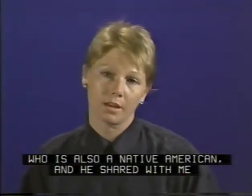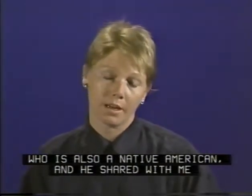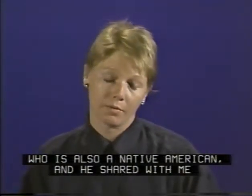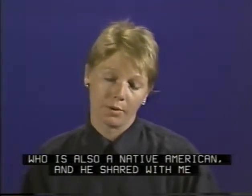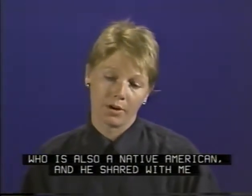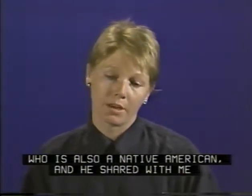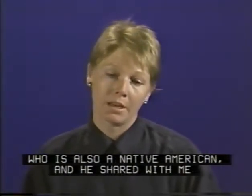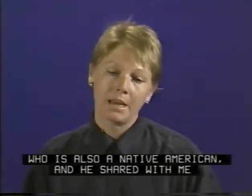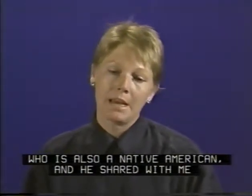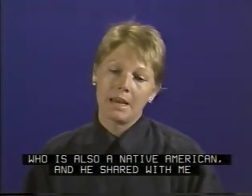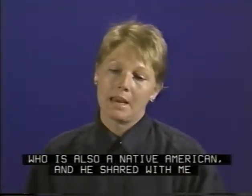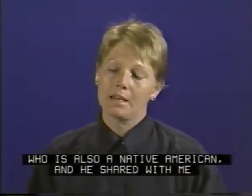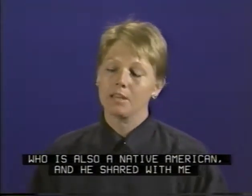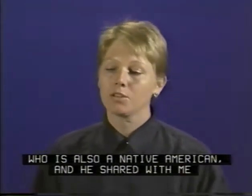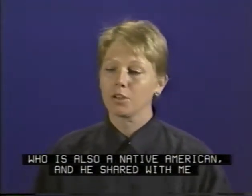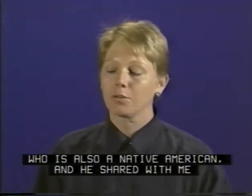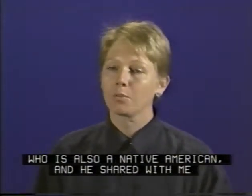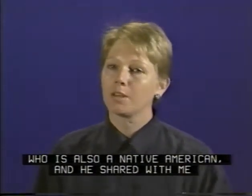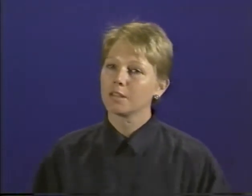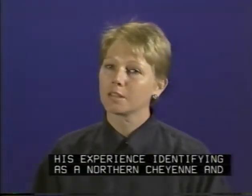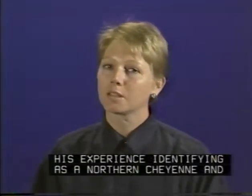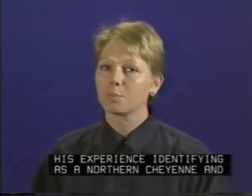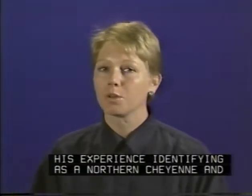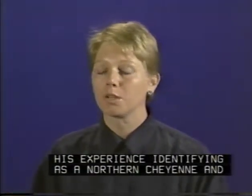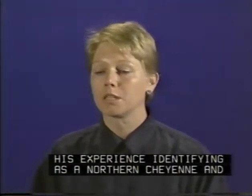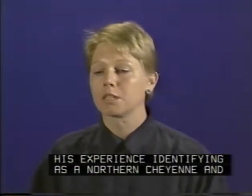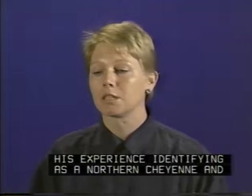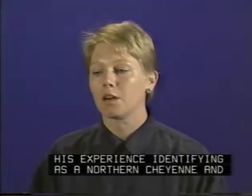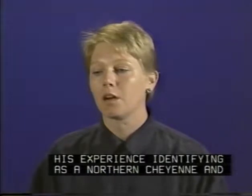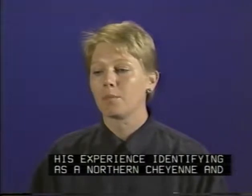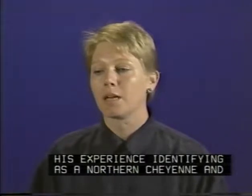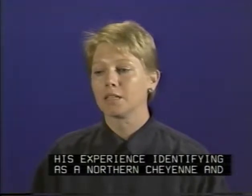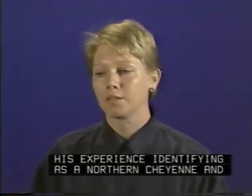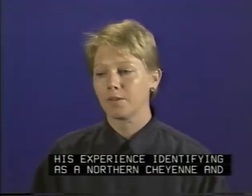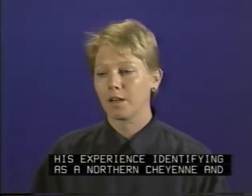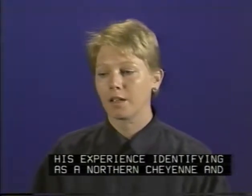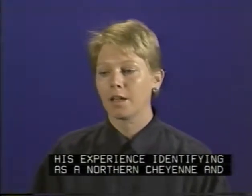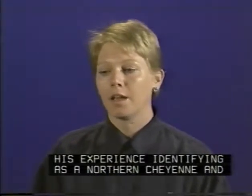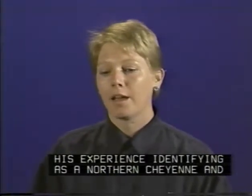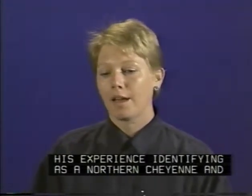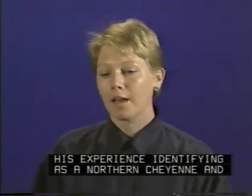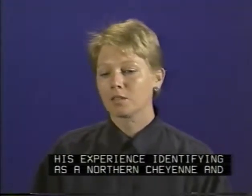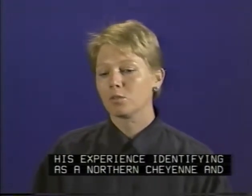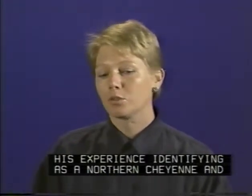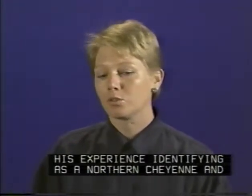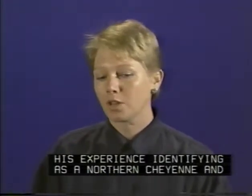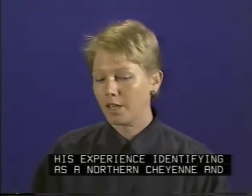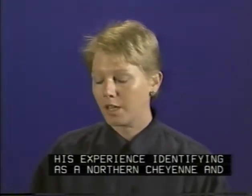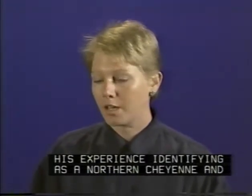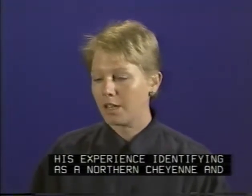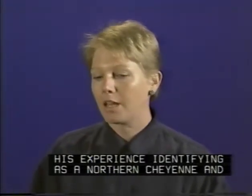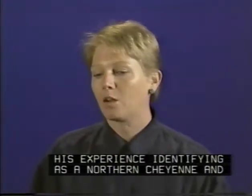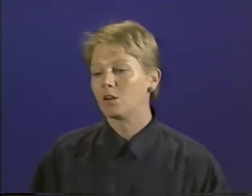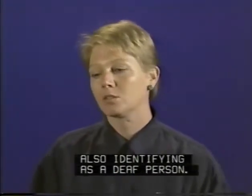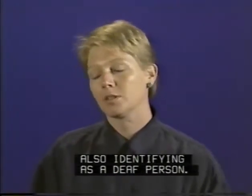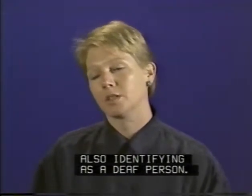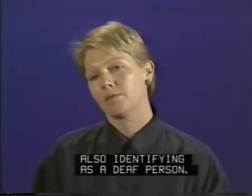Native American, and he shared with me his experience identifying as a Northern Cheyenne and also